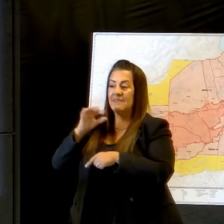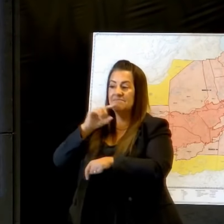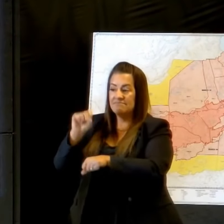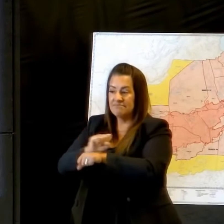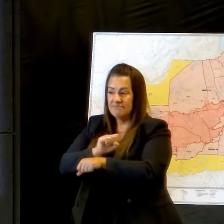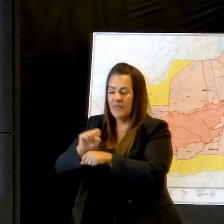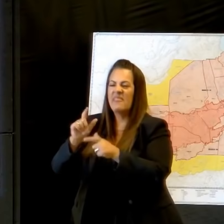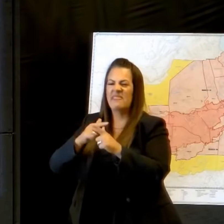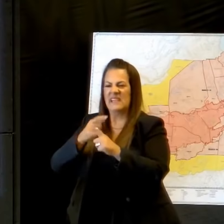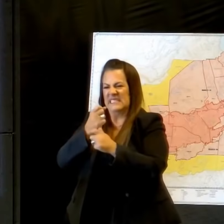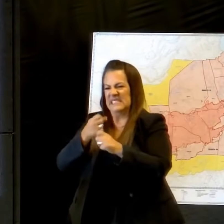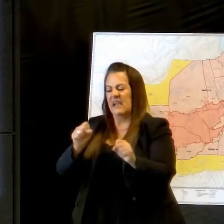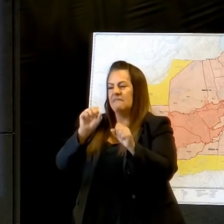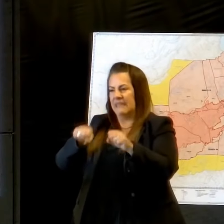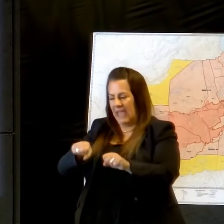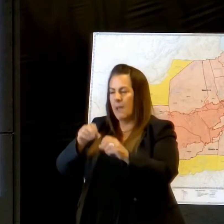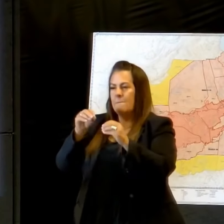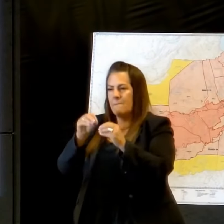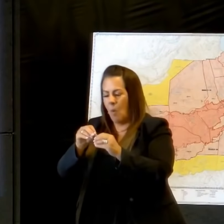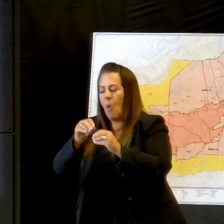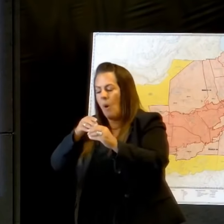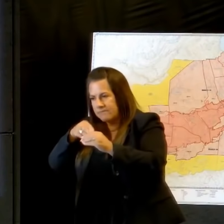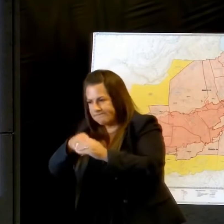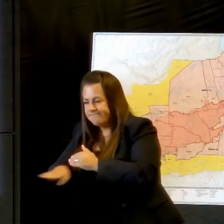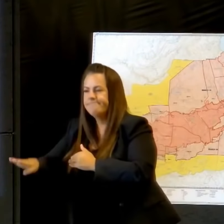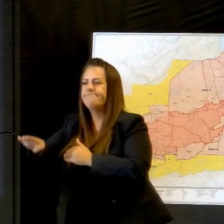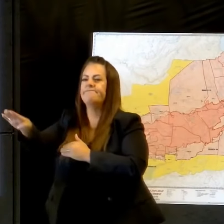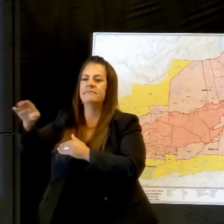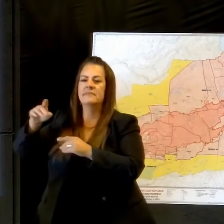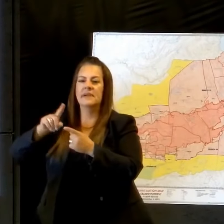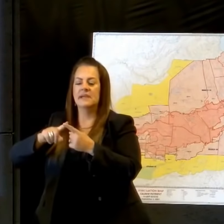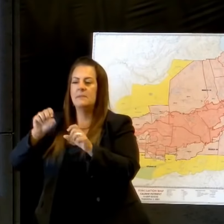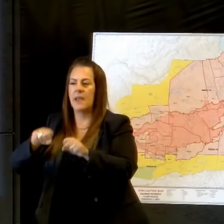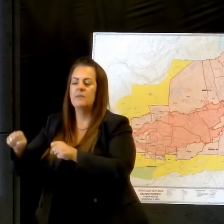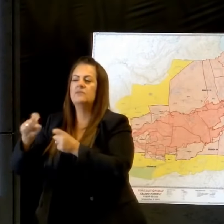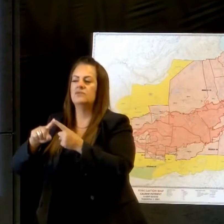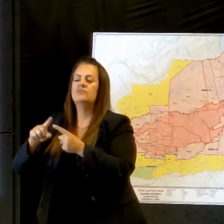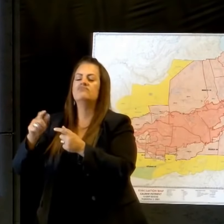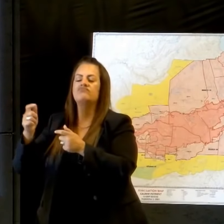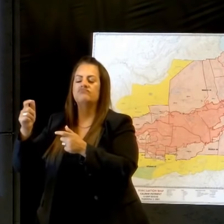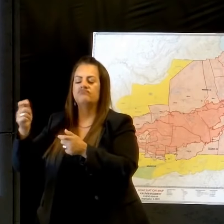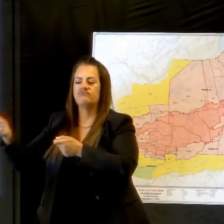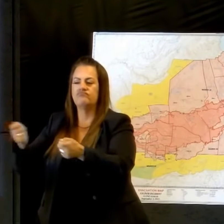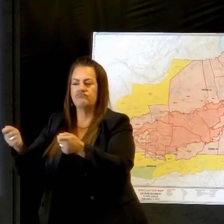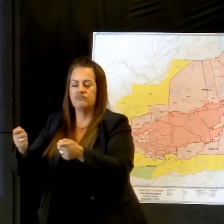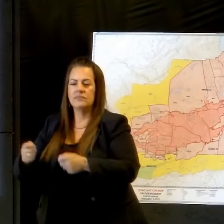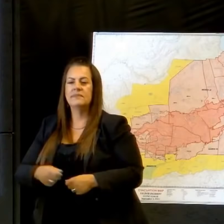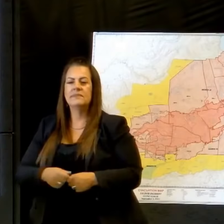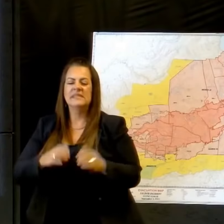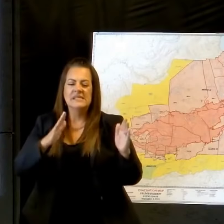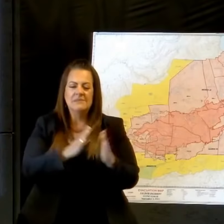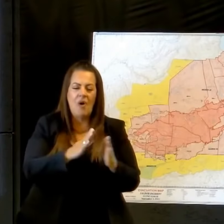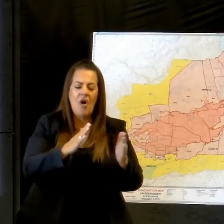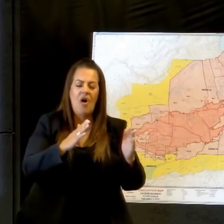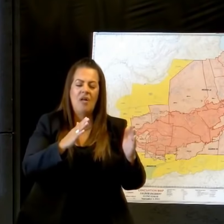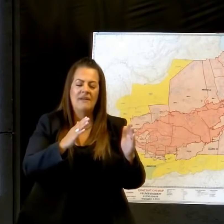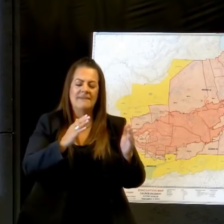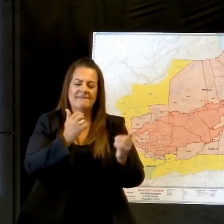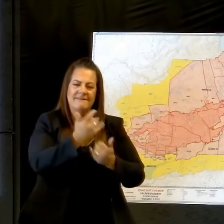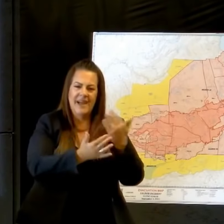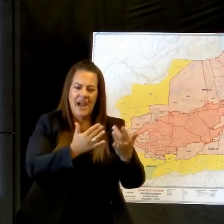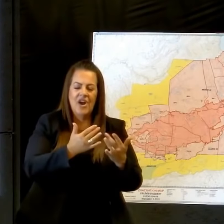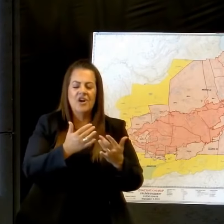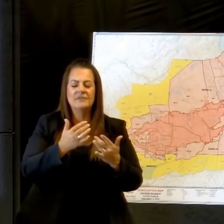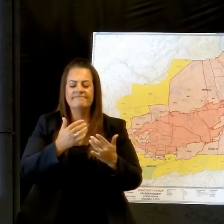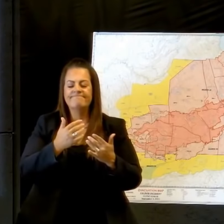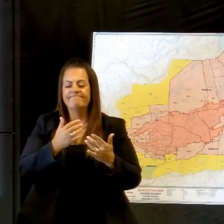engage those fires. The spot fires continue to be a problem. They've been a problem since the very first day of this incident, and that's what's